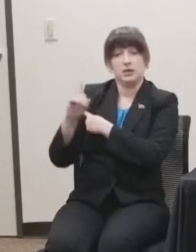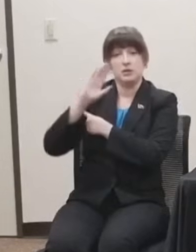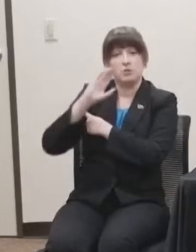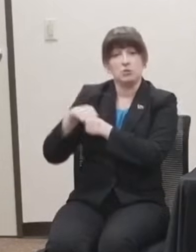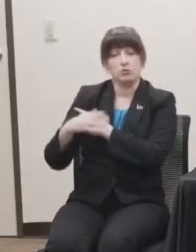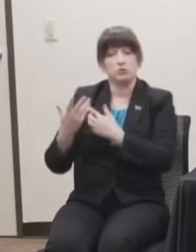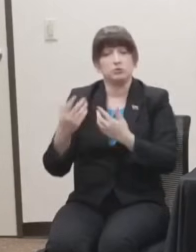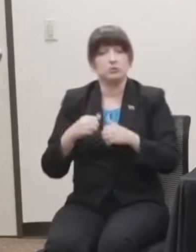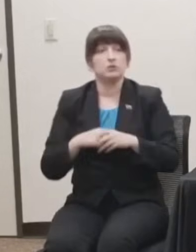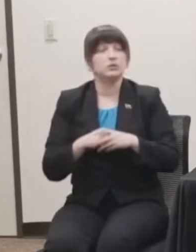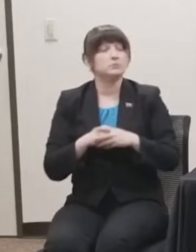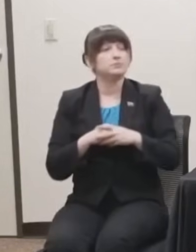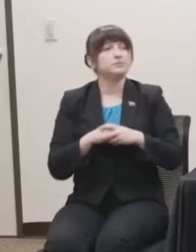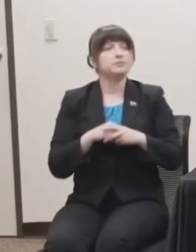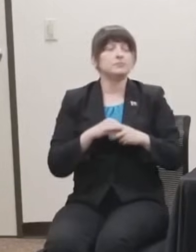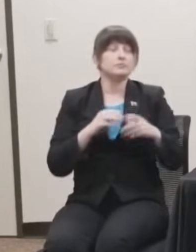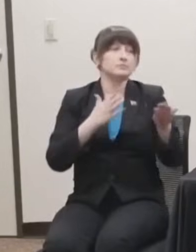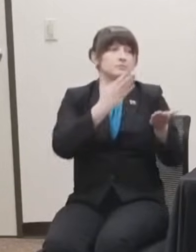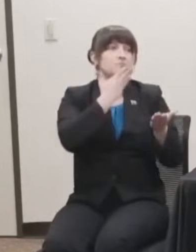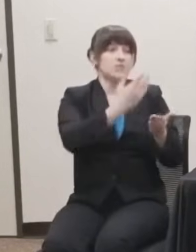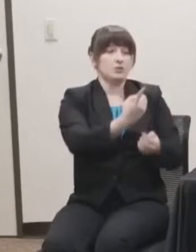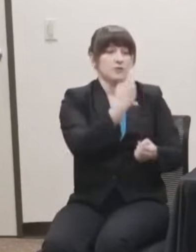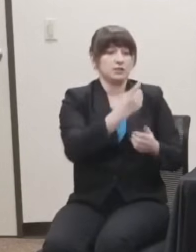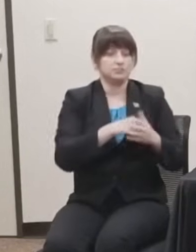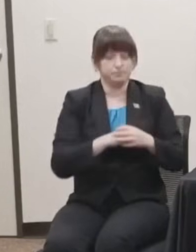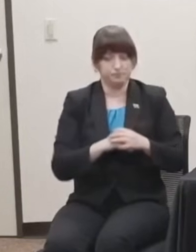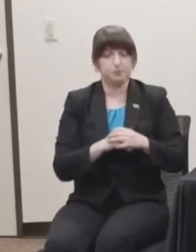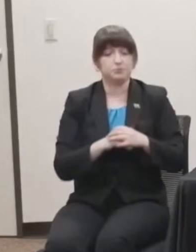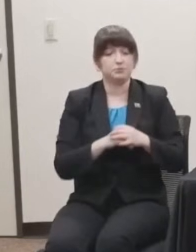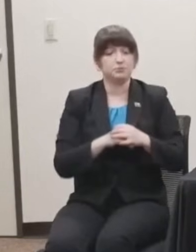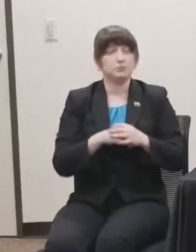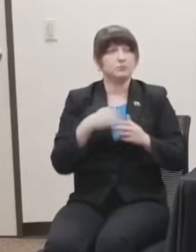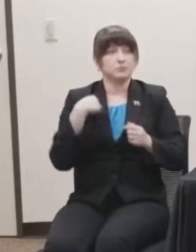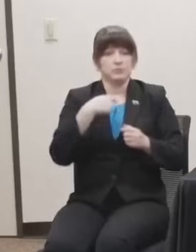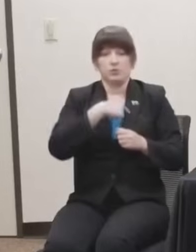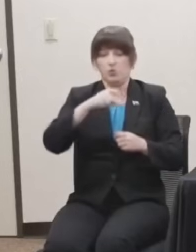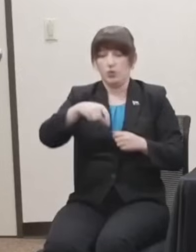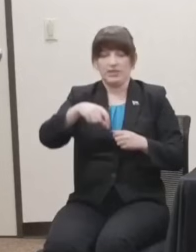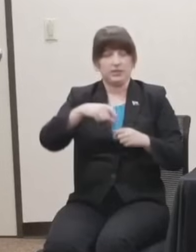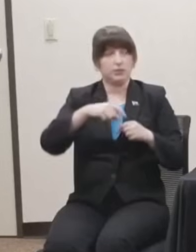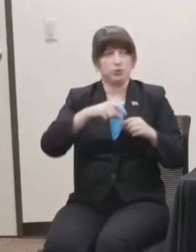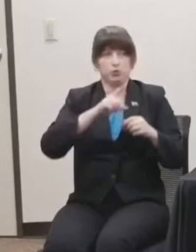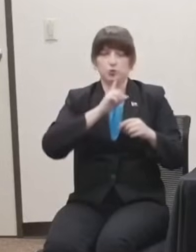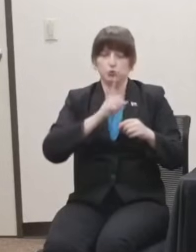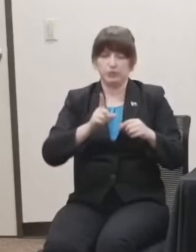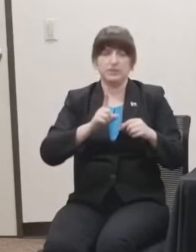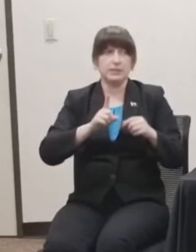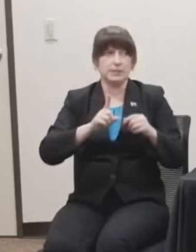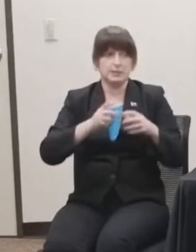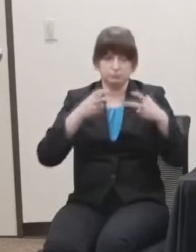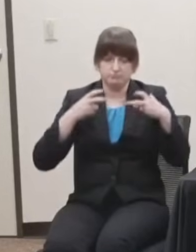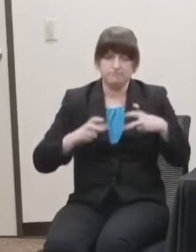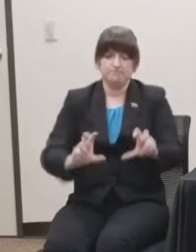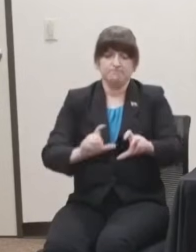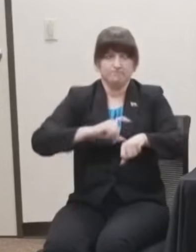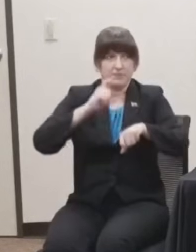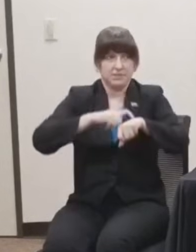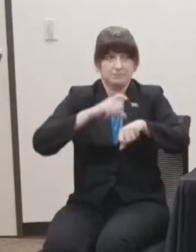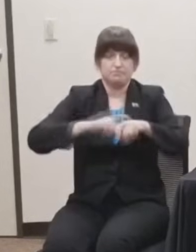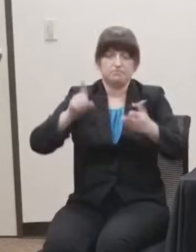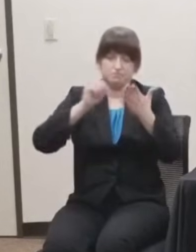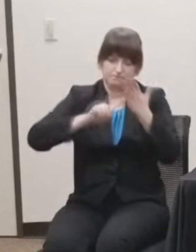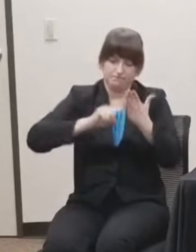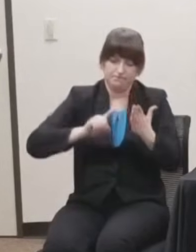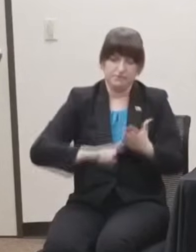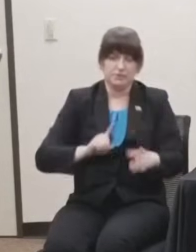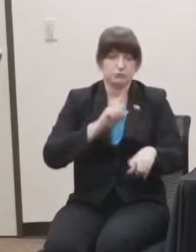to let you know. And listen, thank you for the question. We need to spend a lot of time trying to answer this question because from